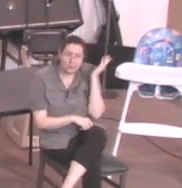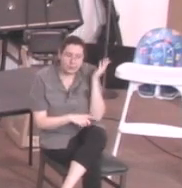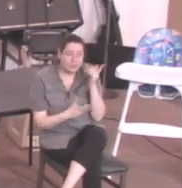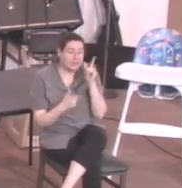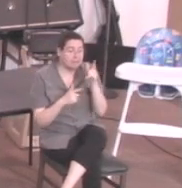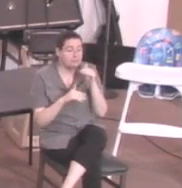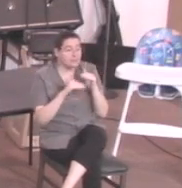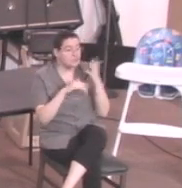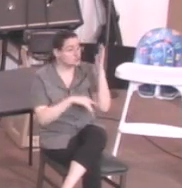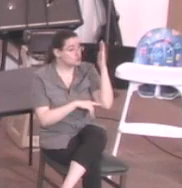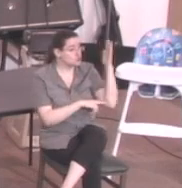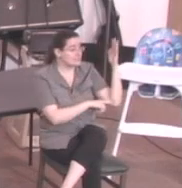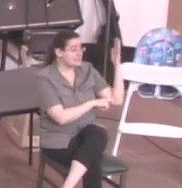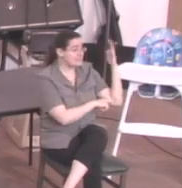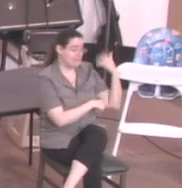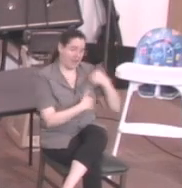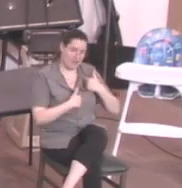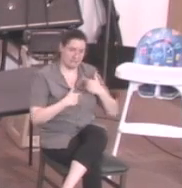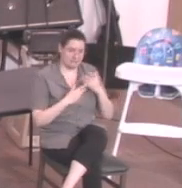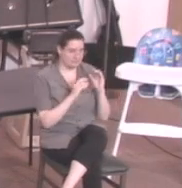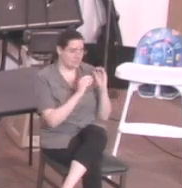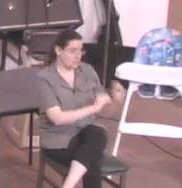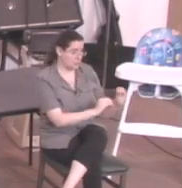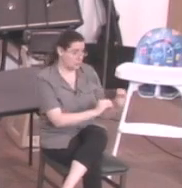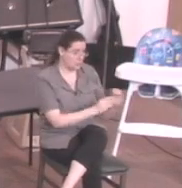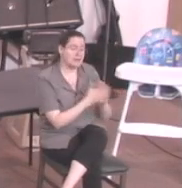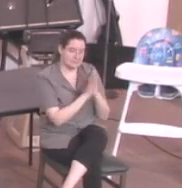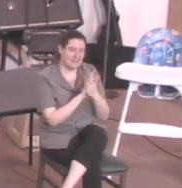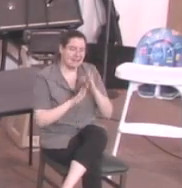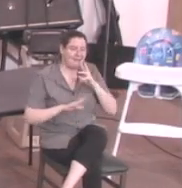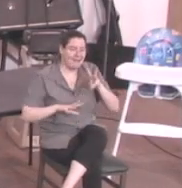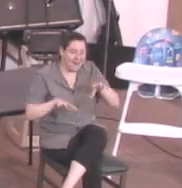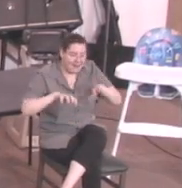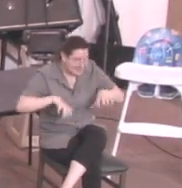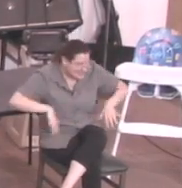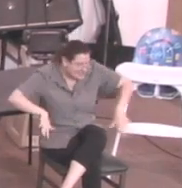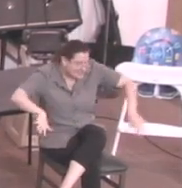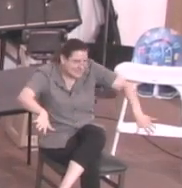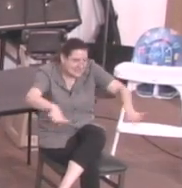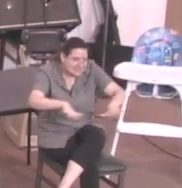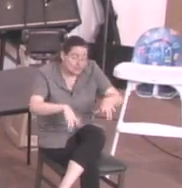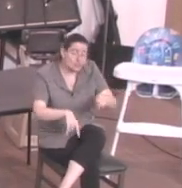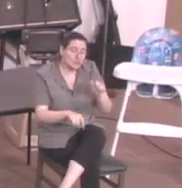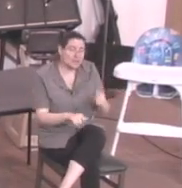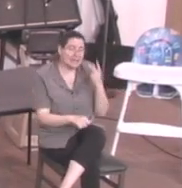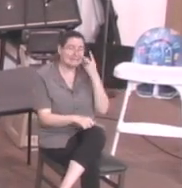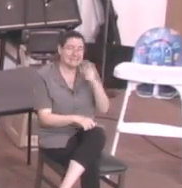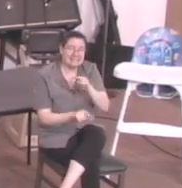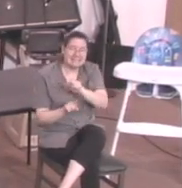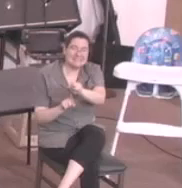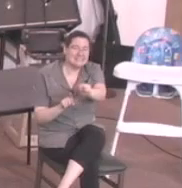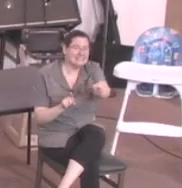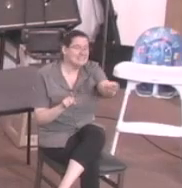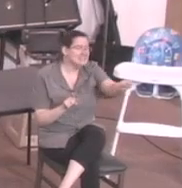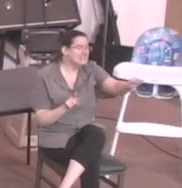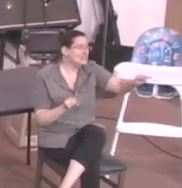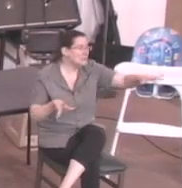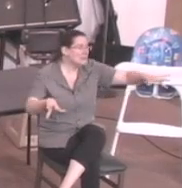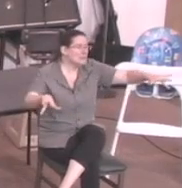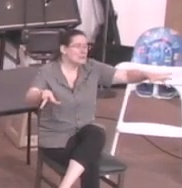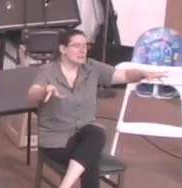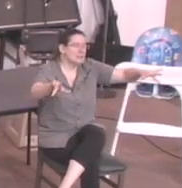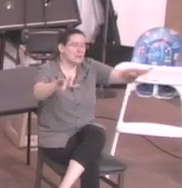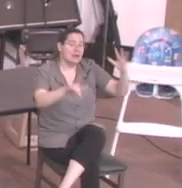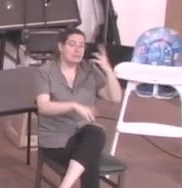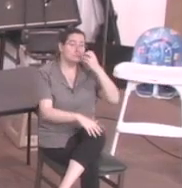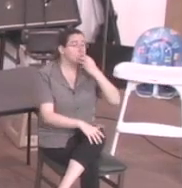above the tree line, there basically there ain't nothing up there except you can see for. Yeah. My, wow, this is beautiful.